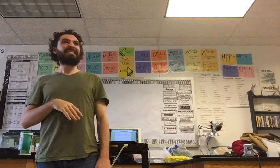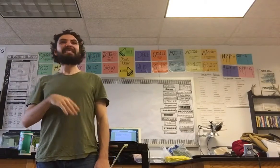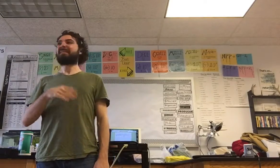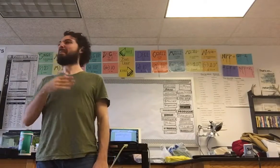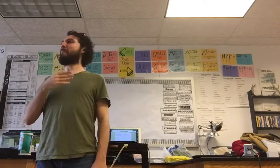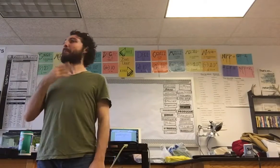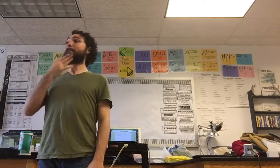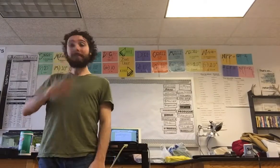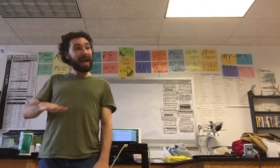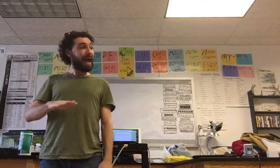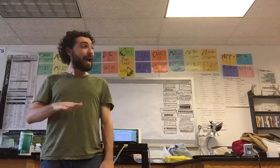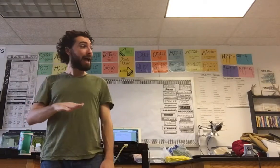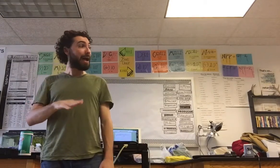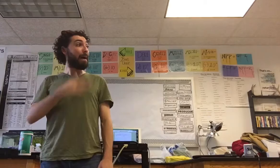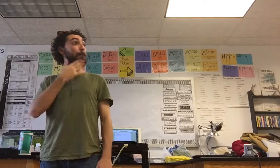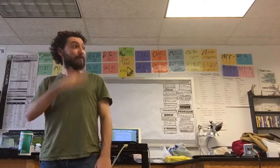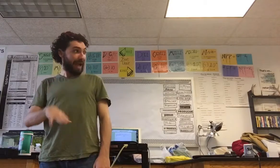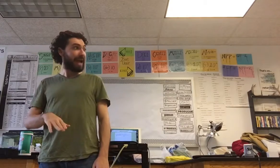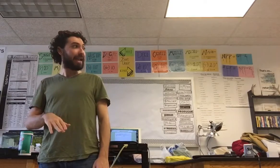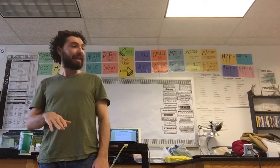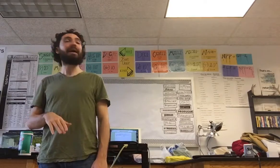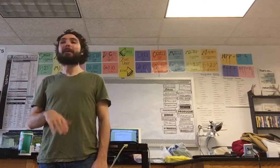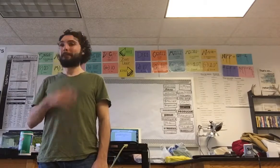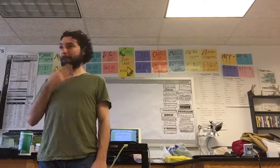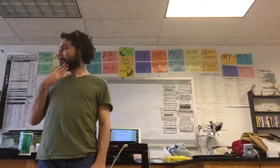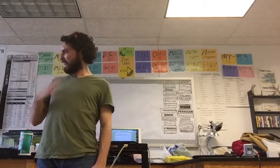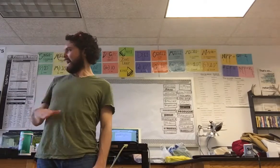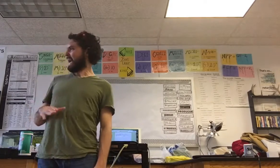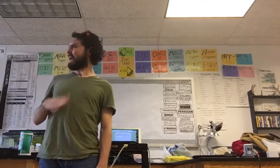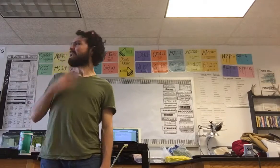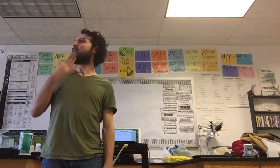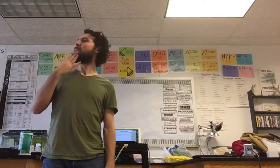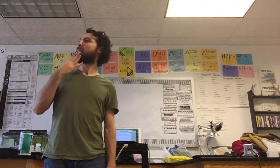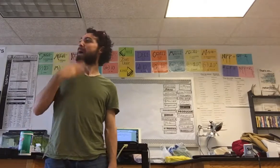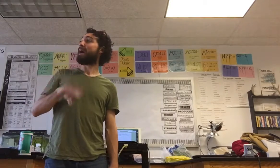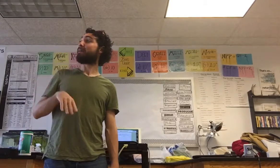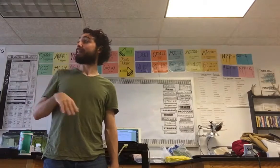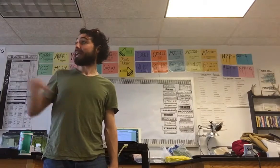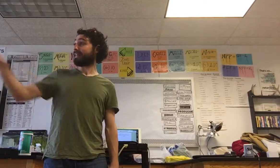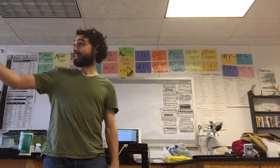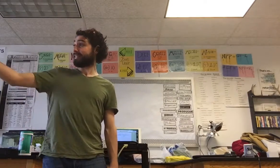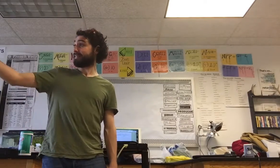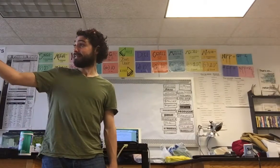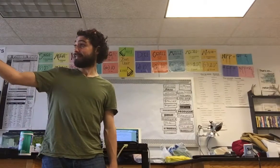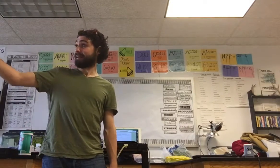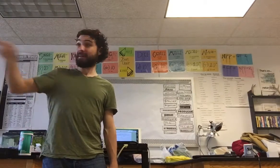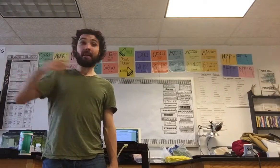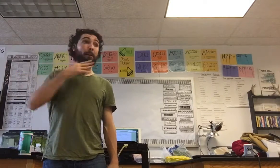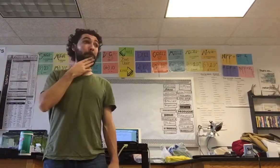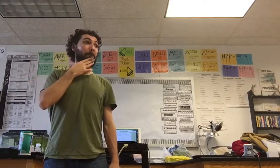Is that bad? Mean. You guys getting this? Oh, yeah, bad. Mean.